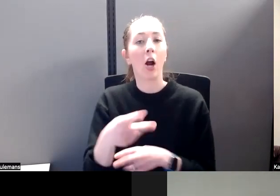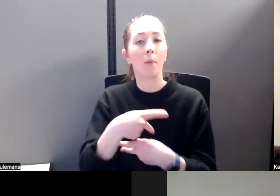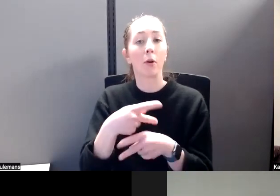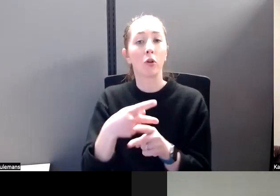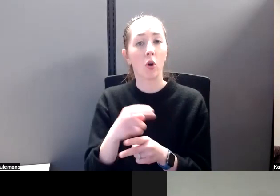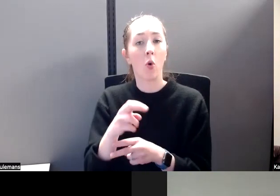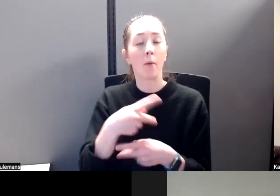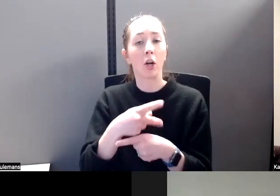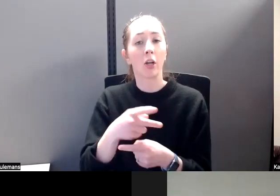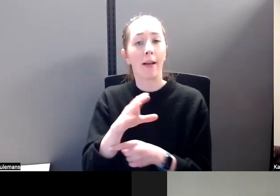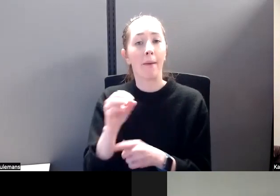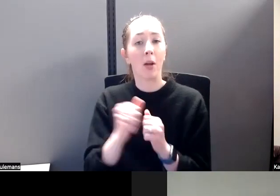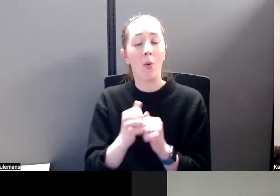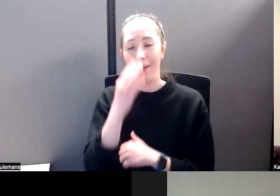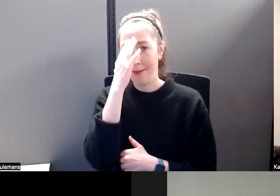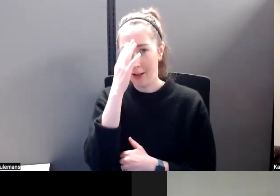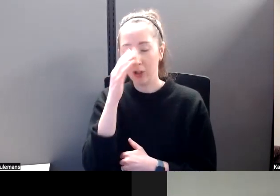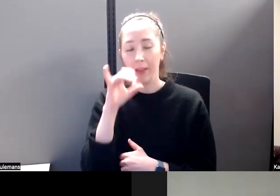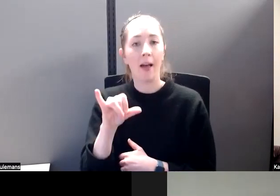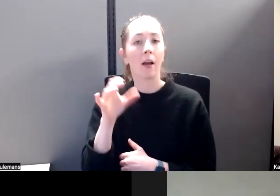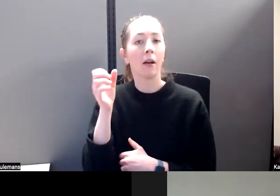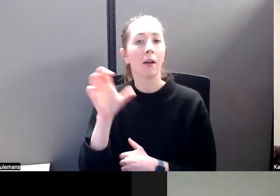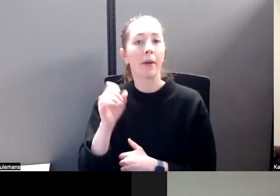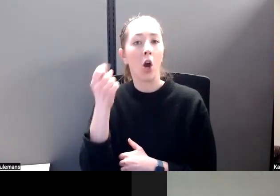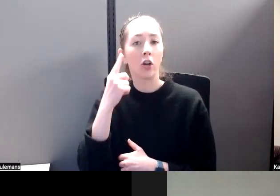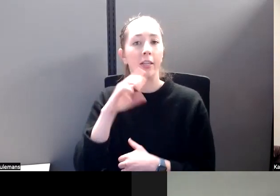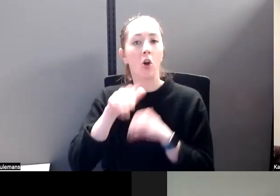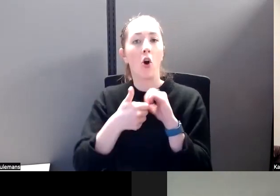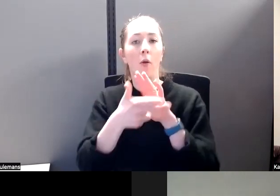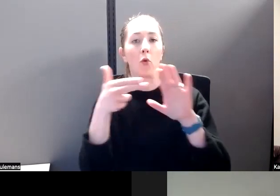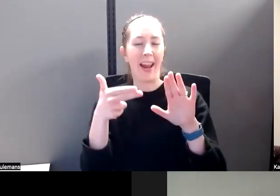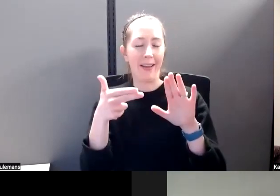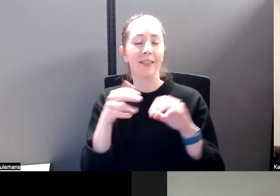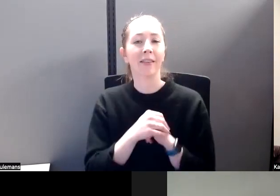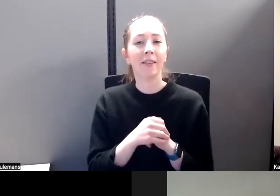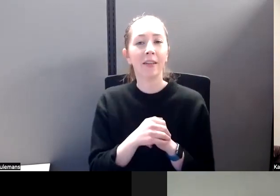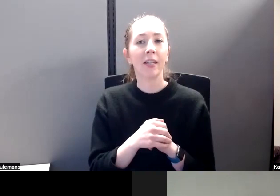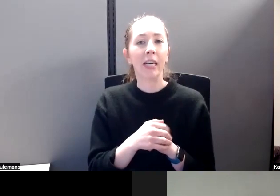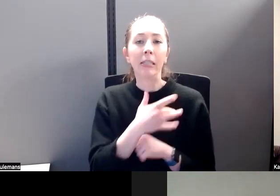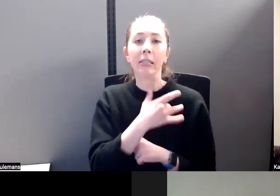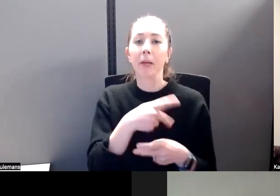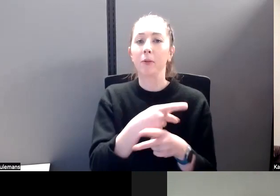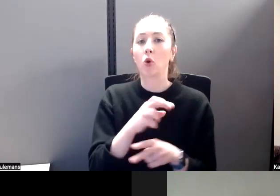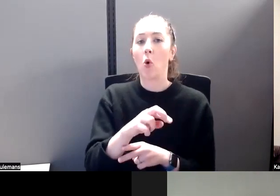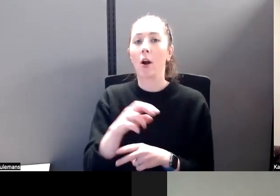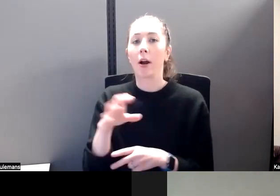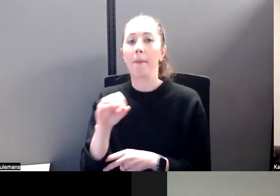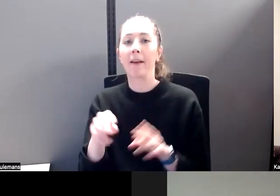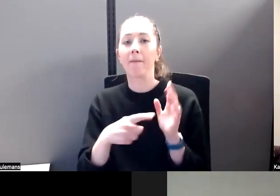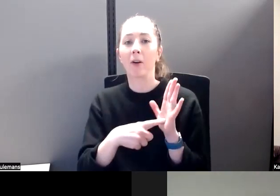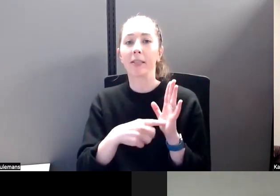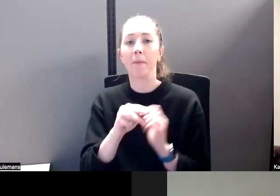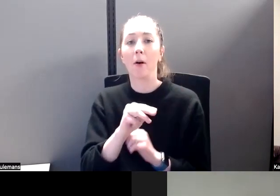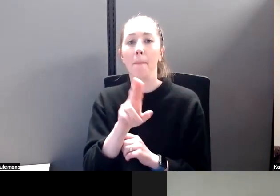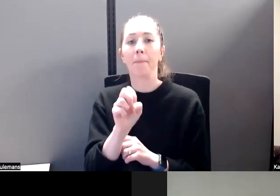or a production company with the knowledge that that company understands the Hallmark brand and what they're doing. Usually it's a producer or a production company like Muse, who has done